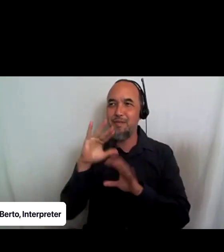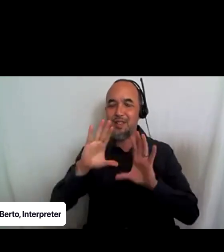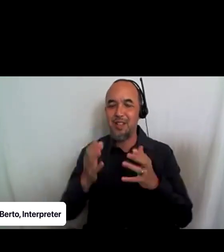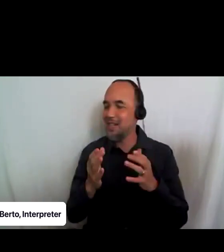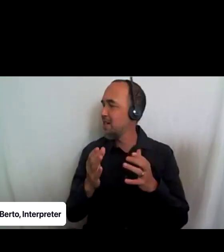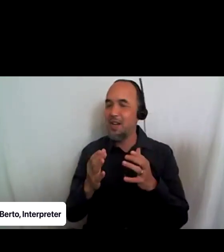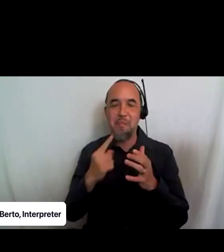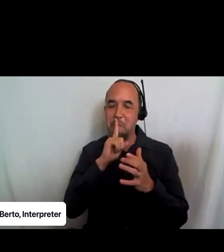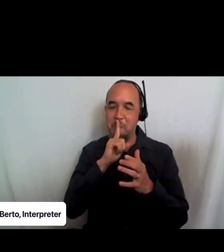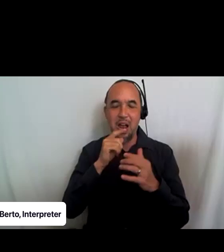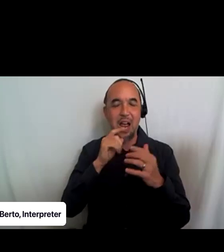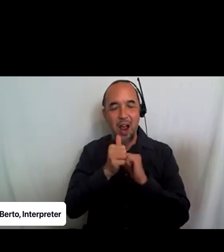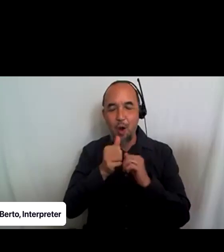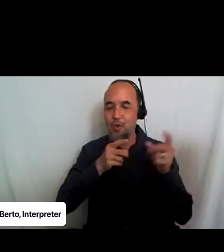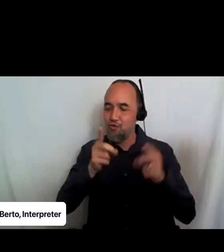devil and